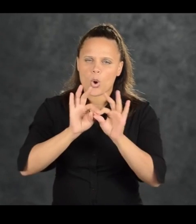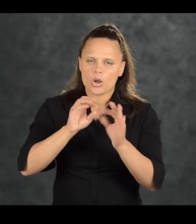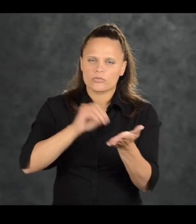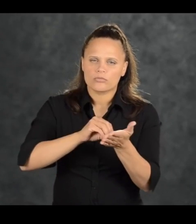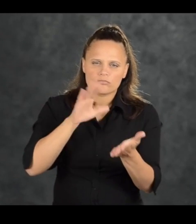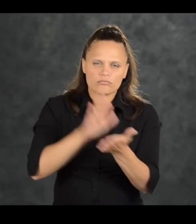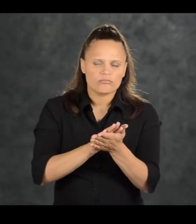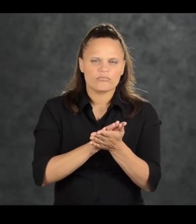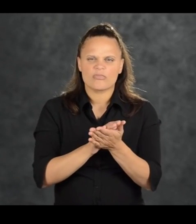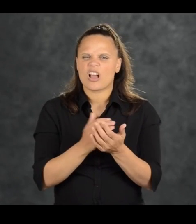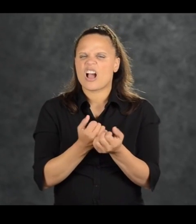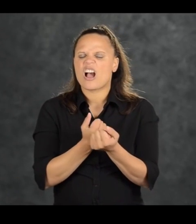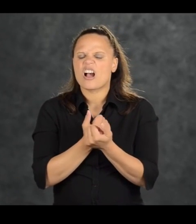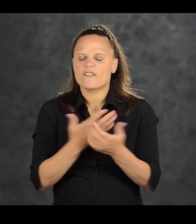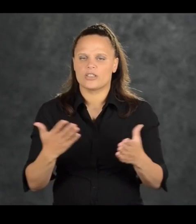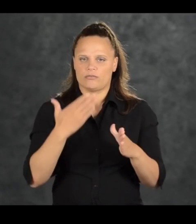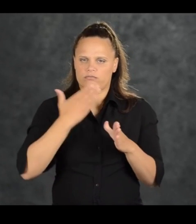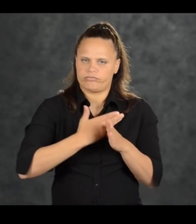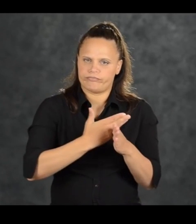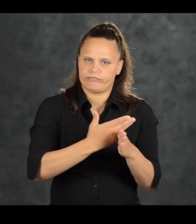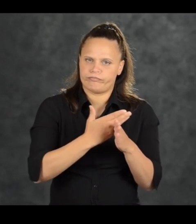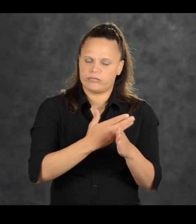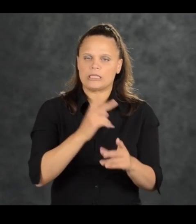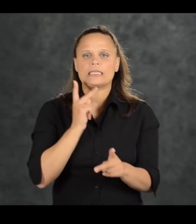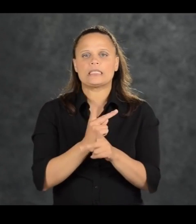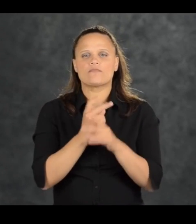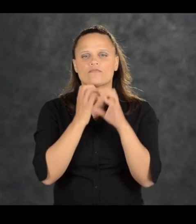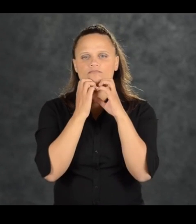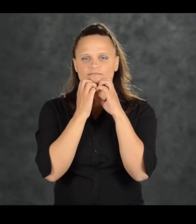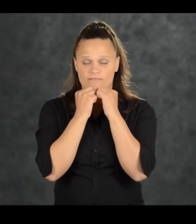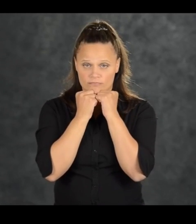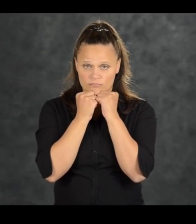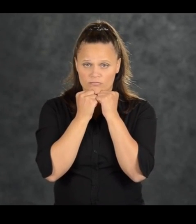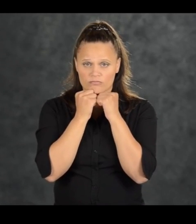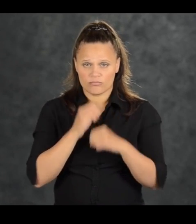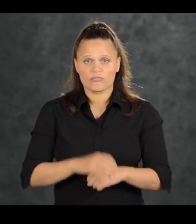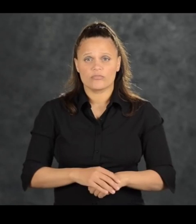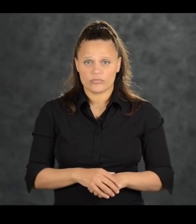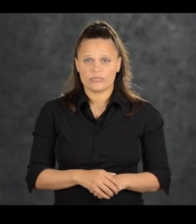This means all of the necessary paperwork must be filed.